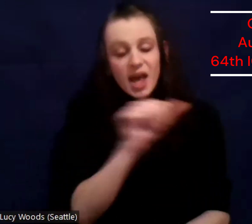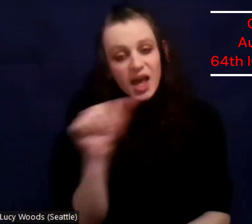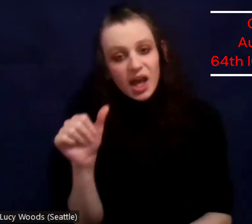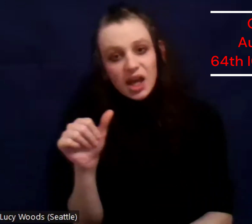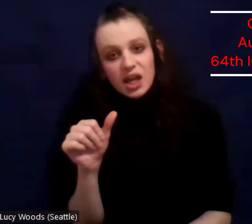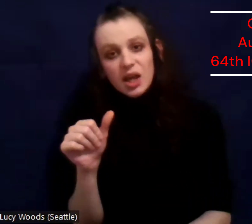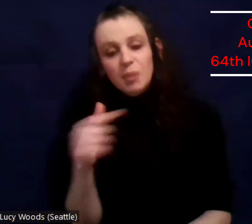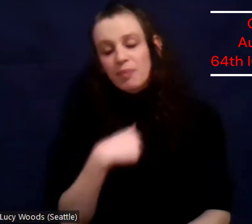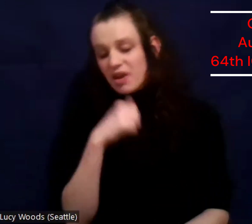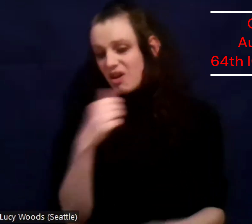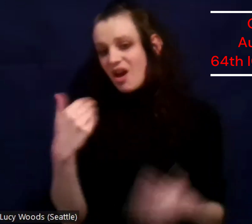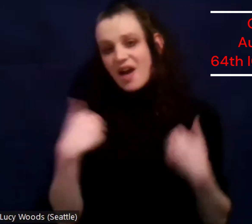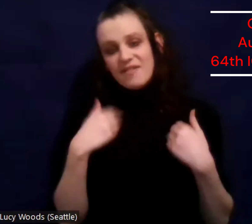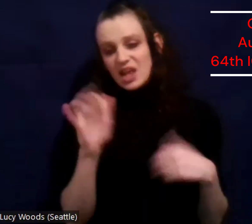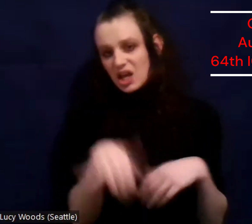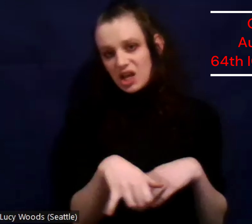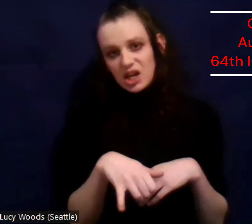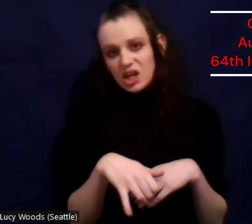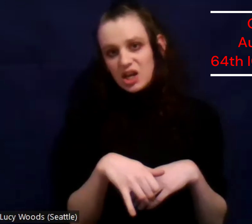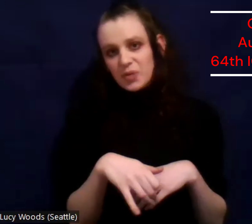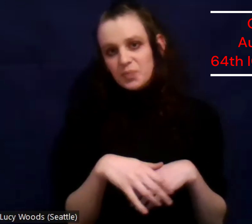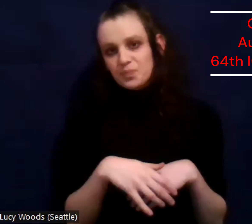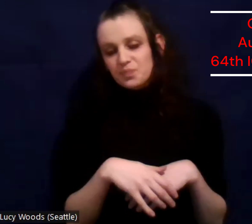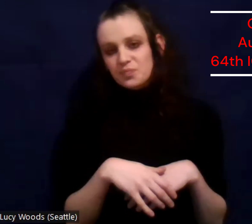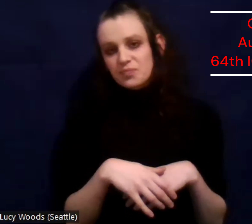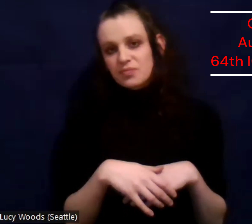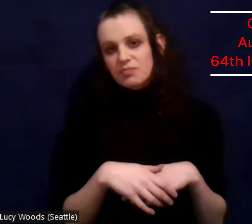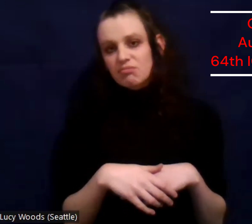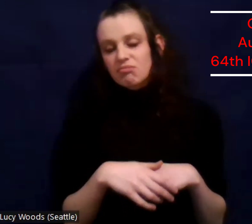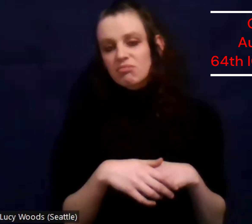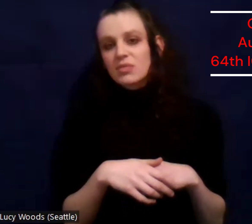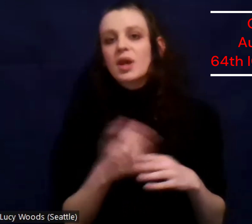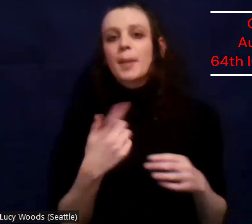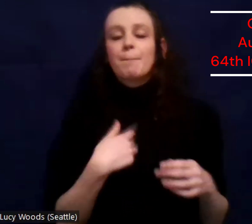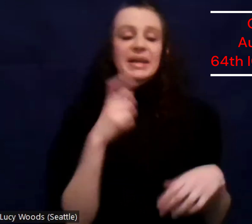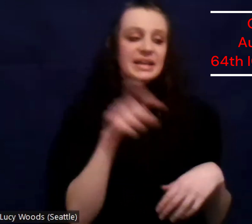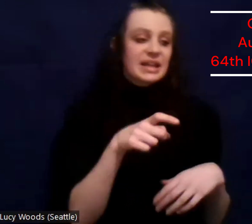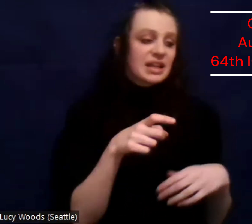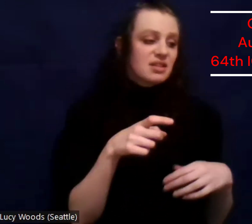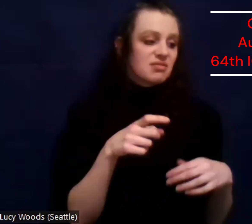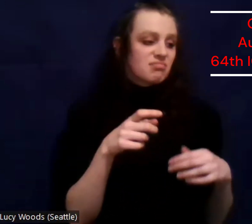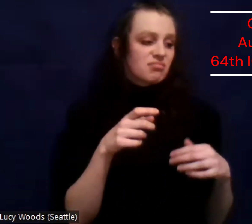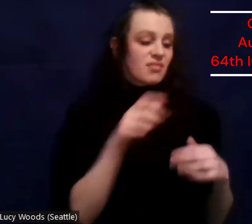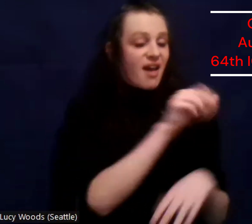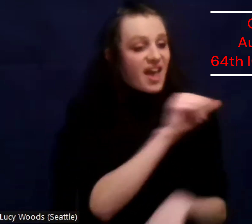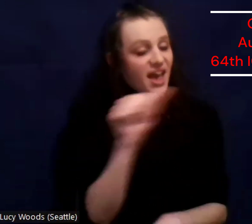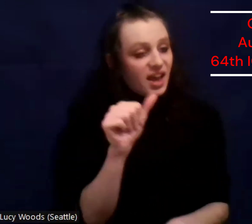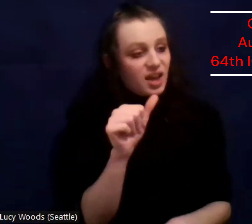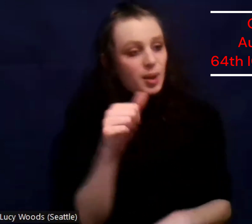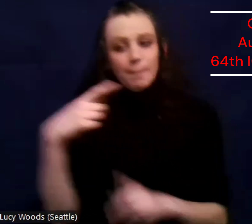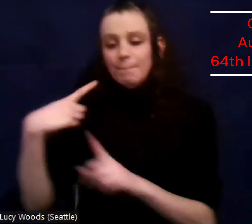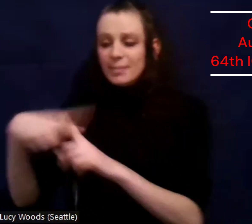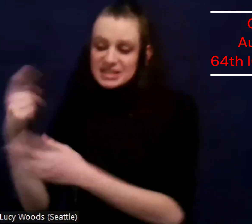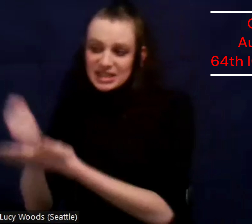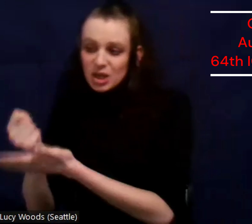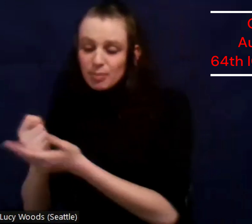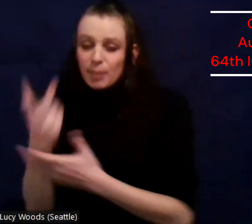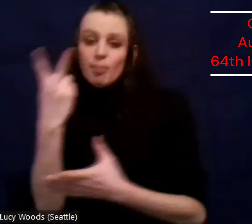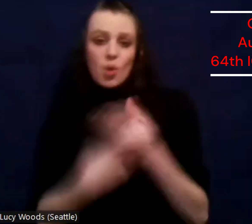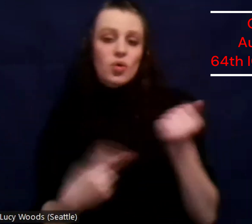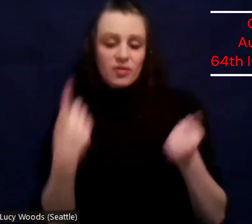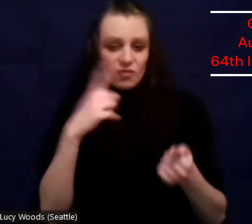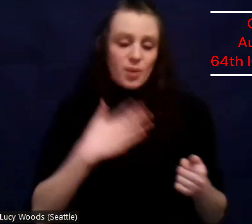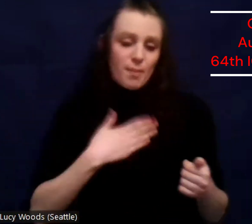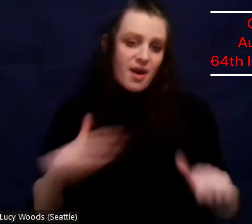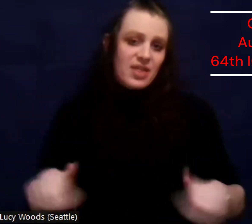Anonymous. Subsequently, I would also not have the life that I have today without receiving the outside help. I could not only